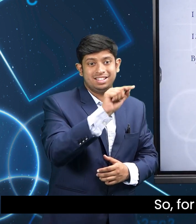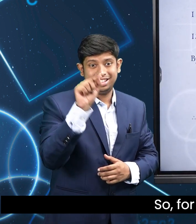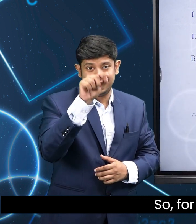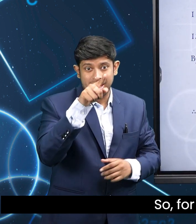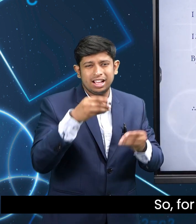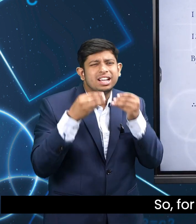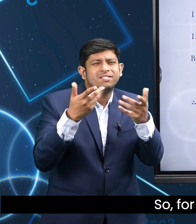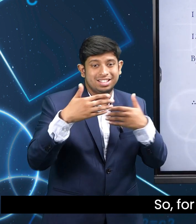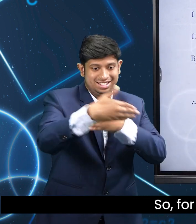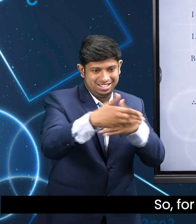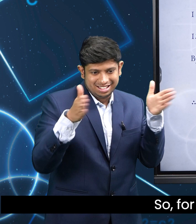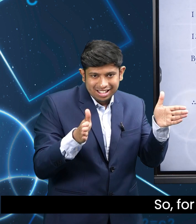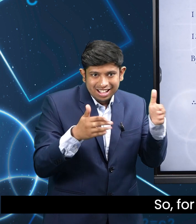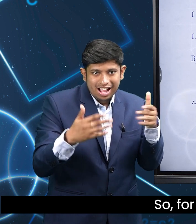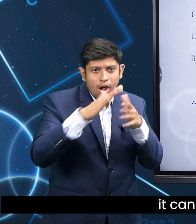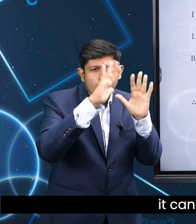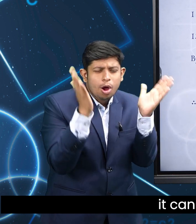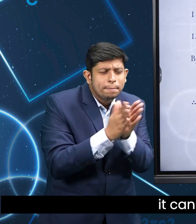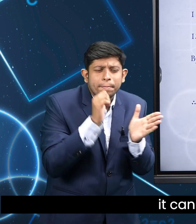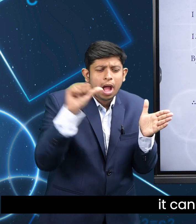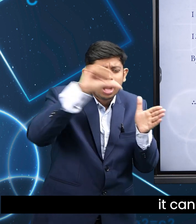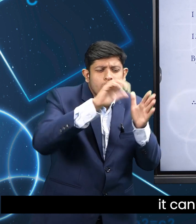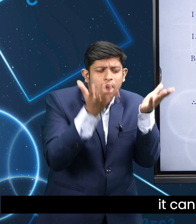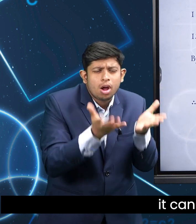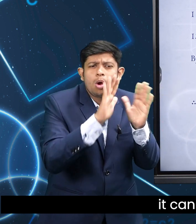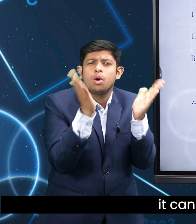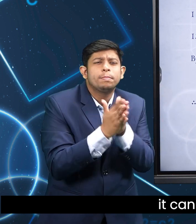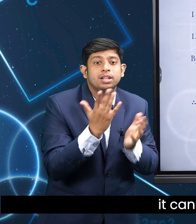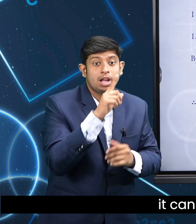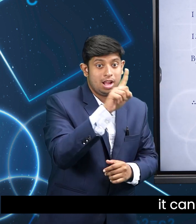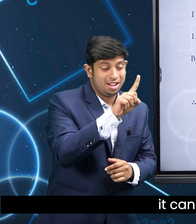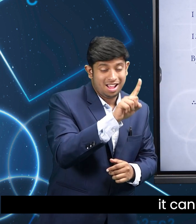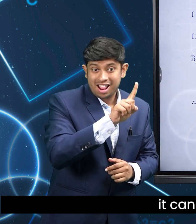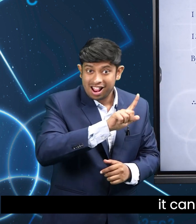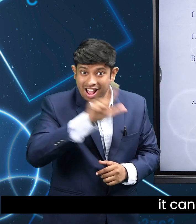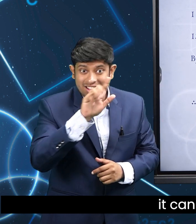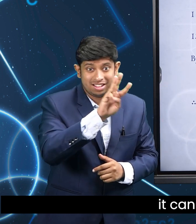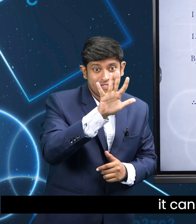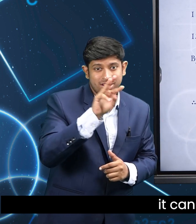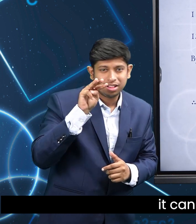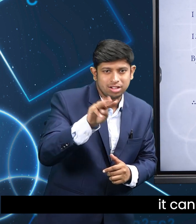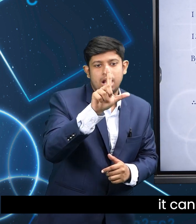So, for given cuboidal dimensions, it can hold water of 1,35,000 liters.